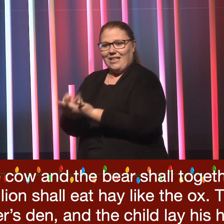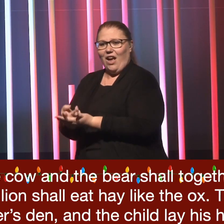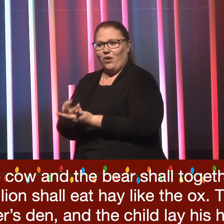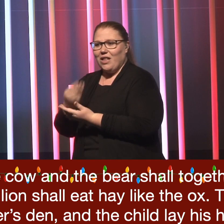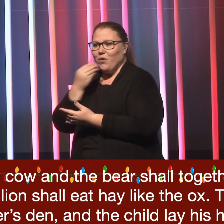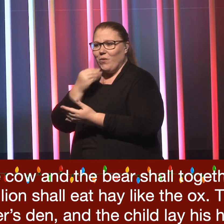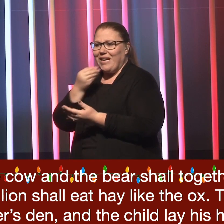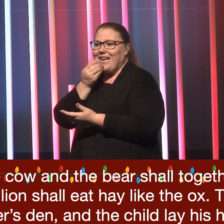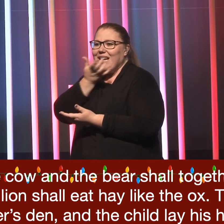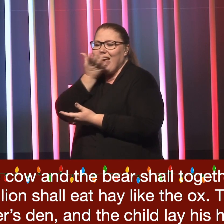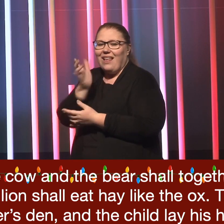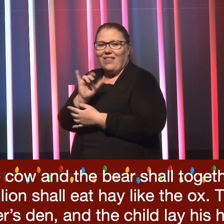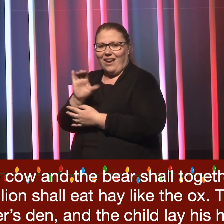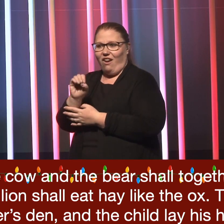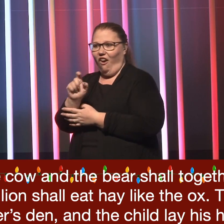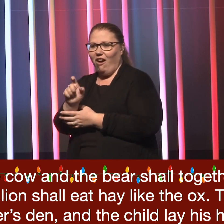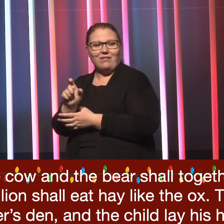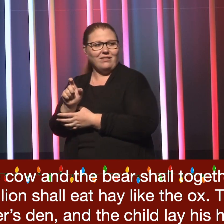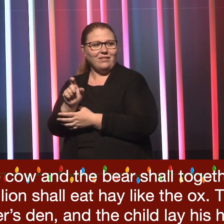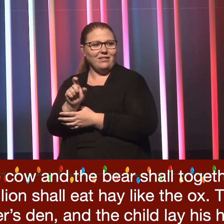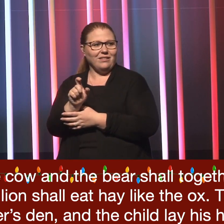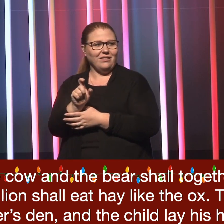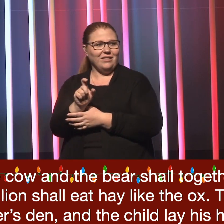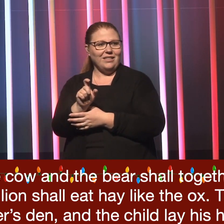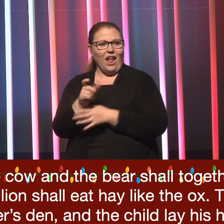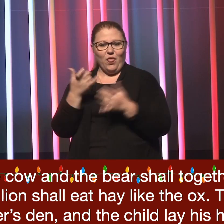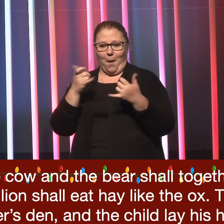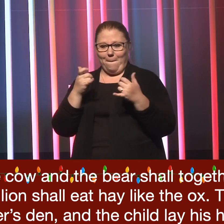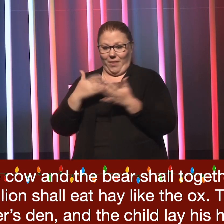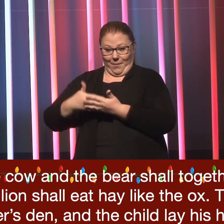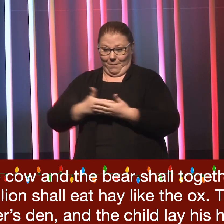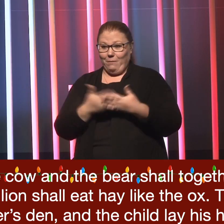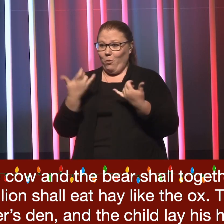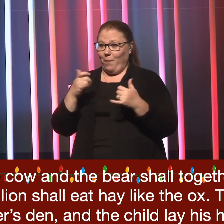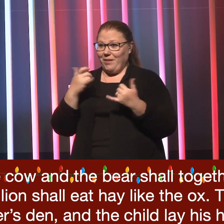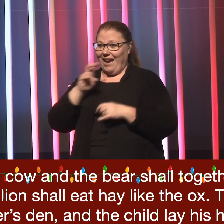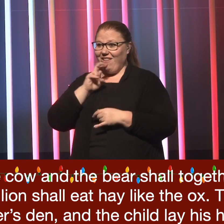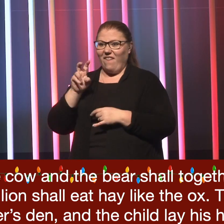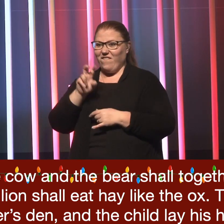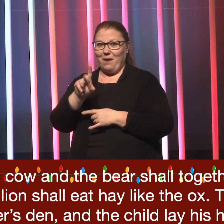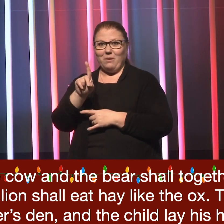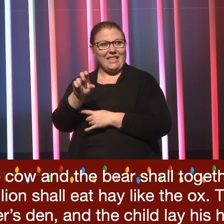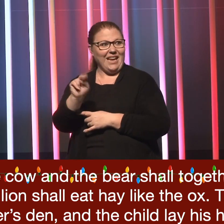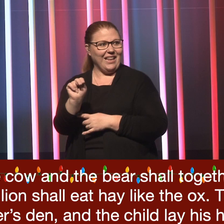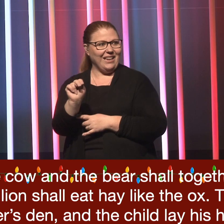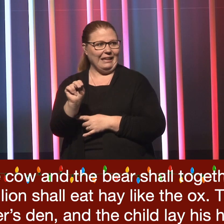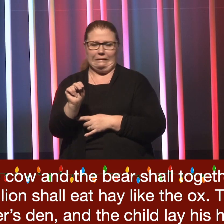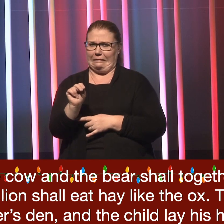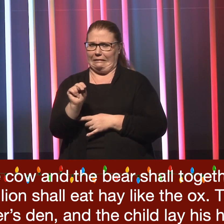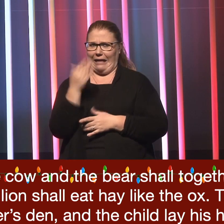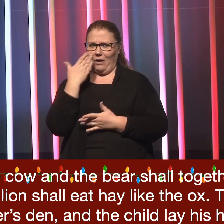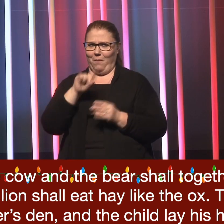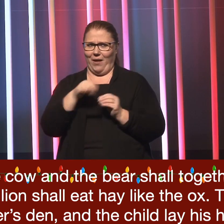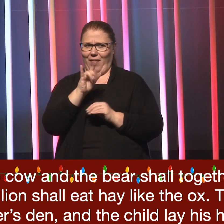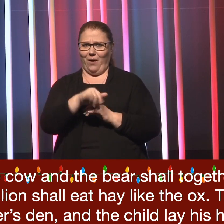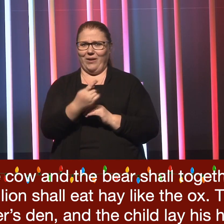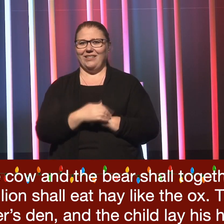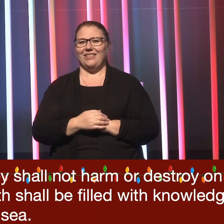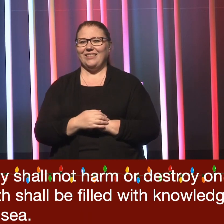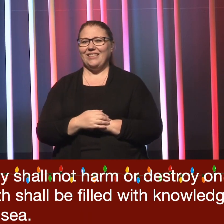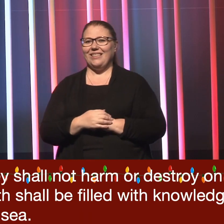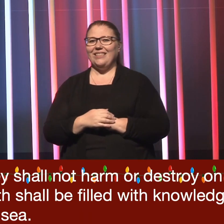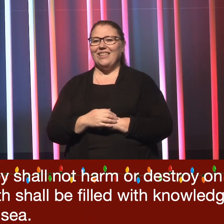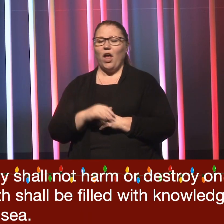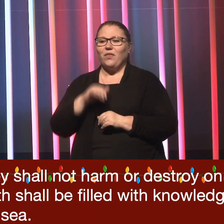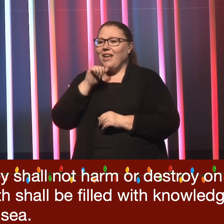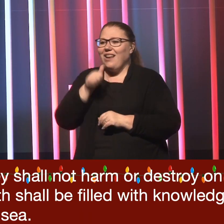The baby shall play in the viper's den. I don't know about that one, but okay. The child lay his hand on the adder's lair. They